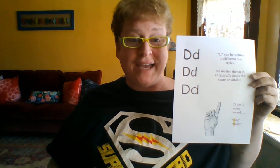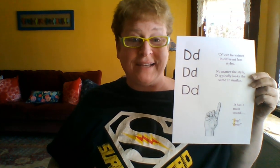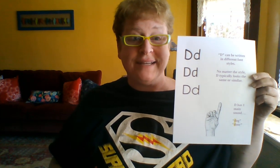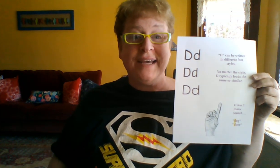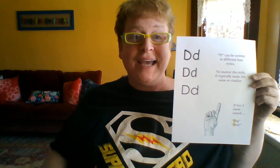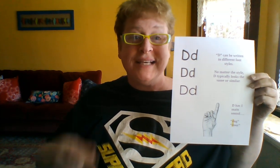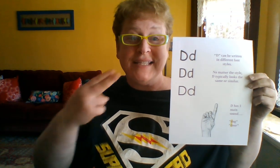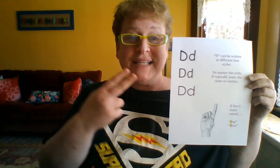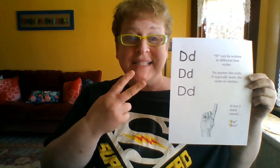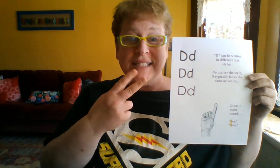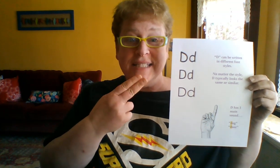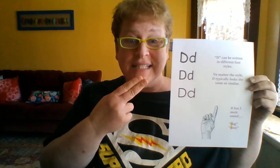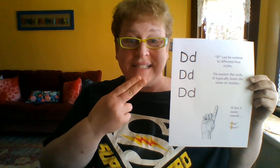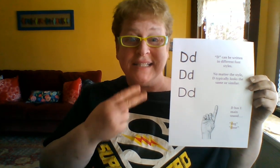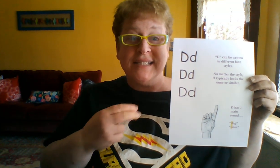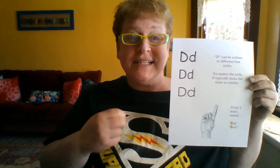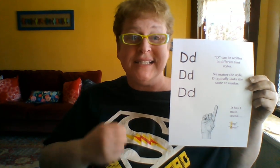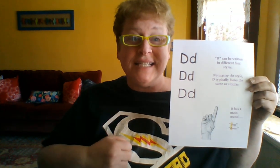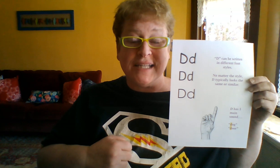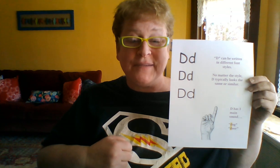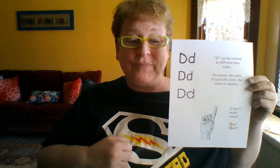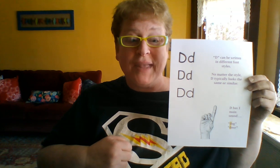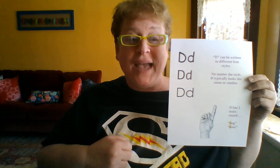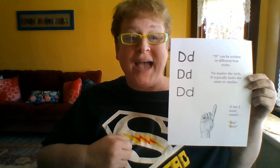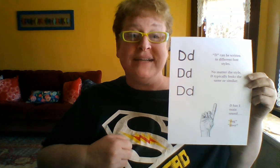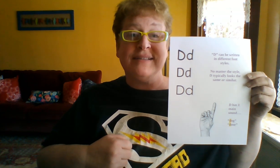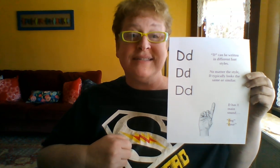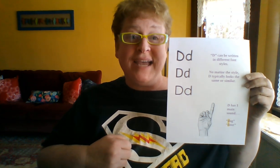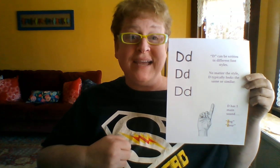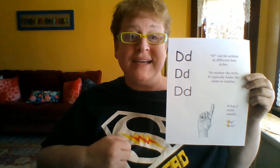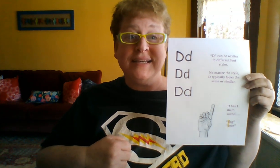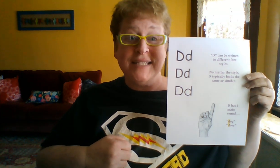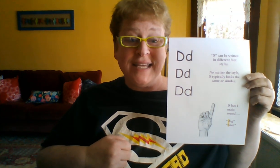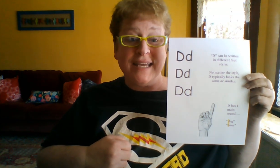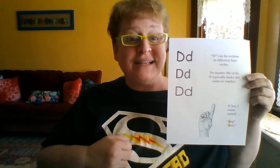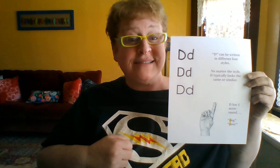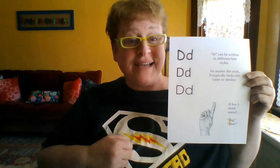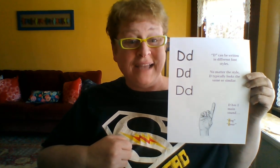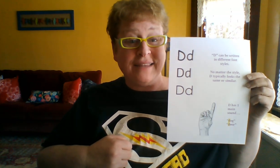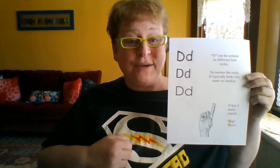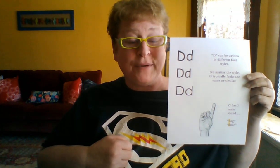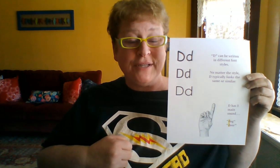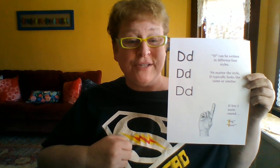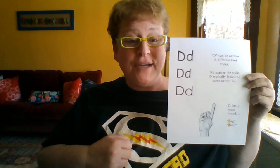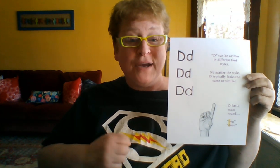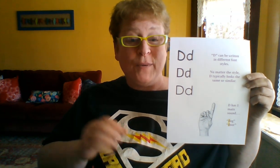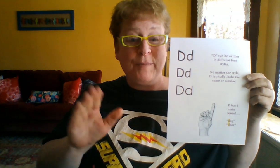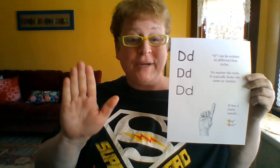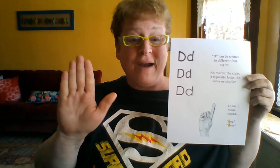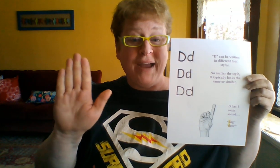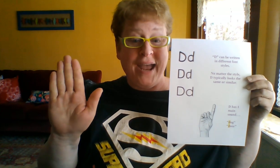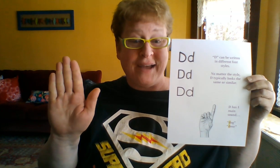it. It says D, D. And to say D in sign language, we put our hand